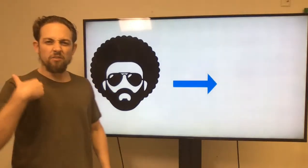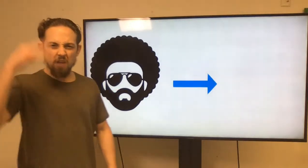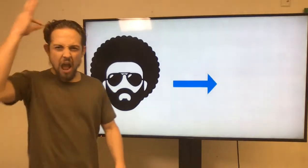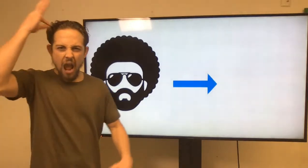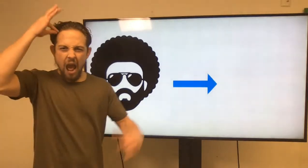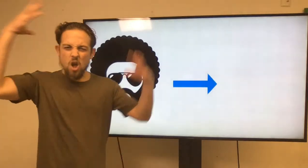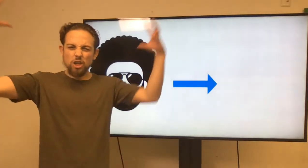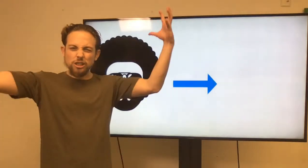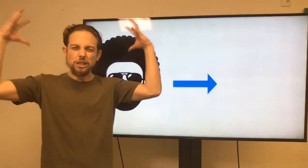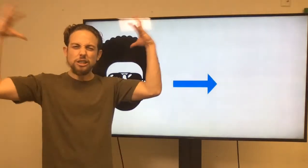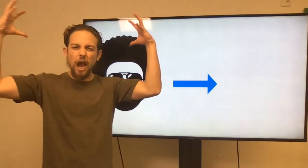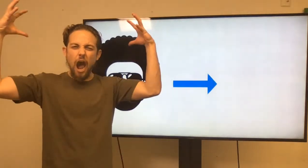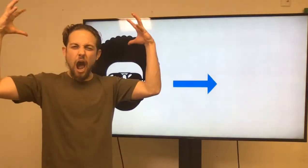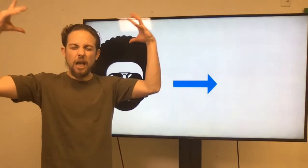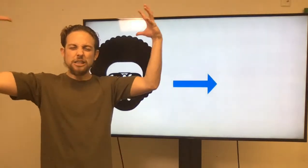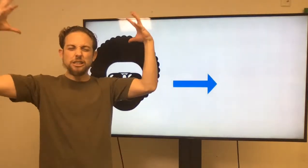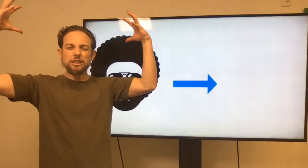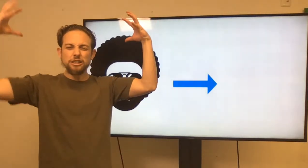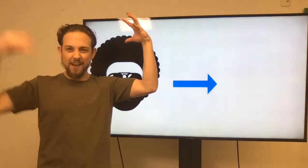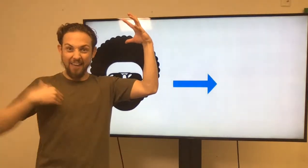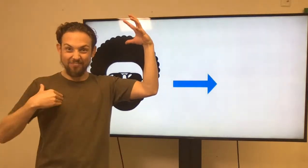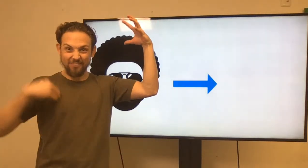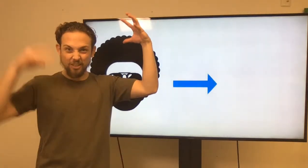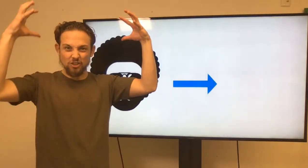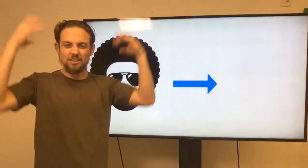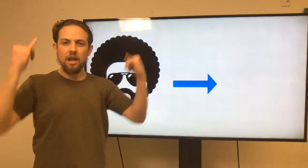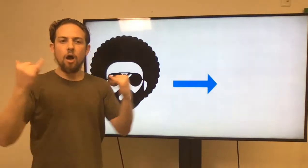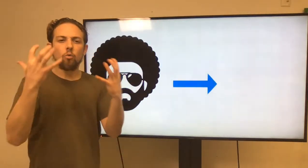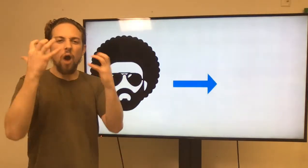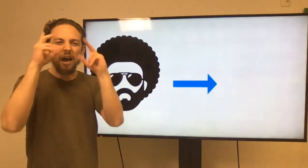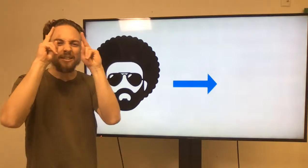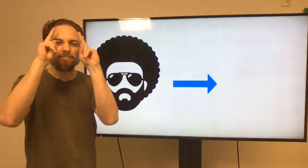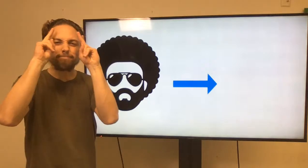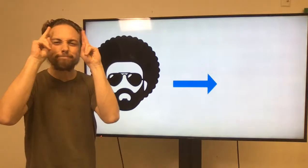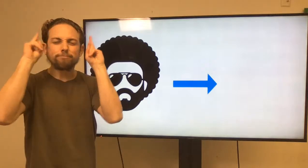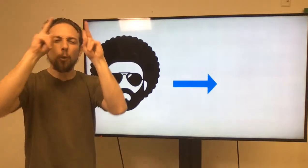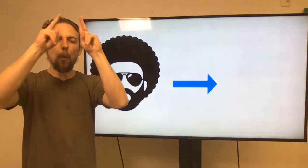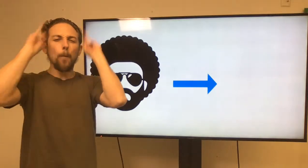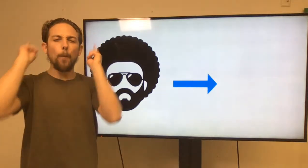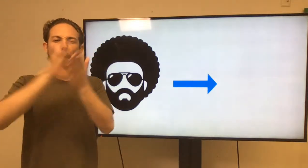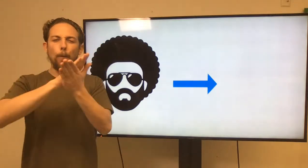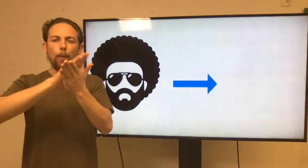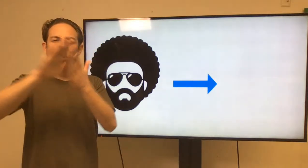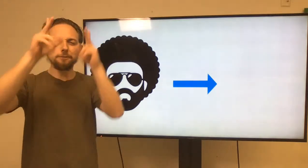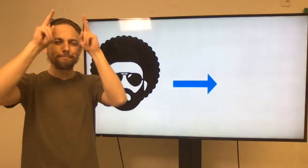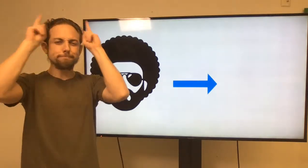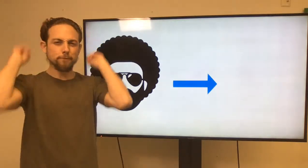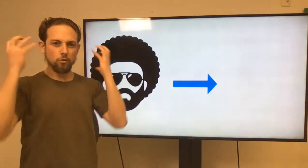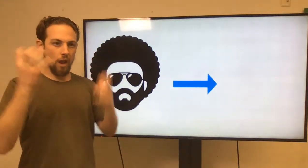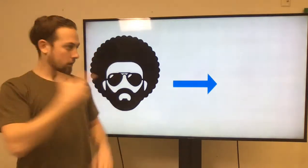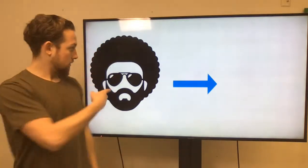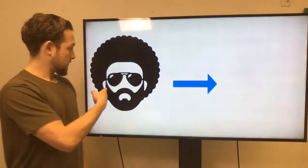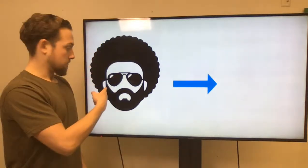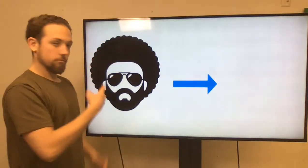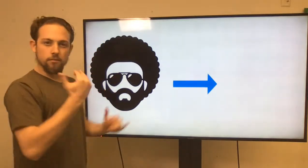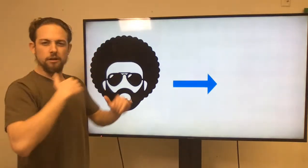Think about a person. If somebody has a huge head of hair or a fro and they want to be clean